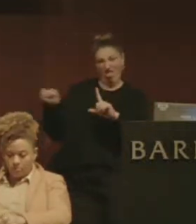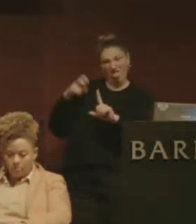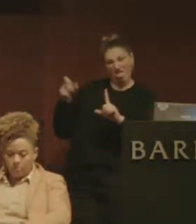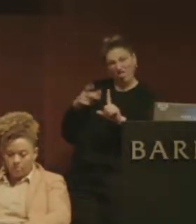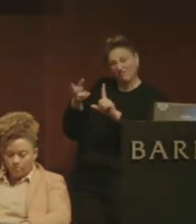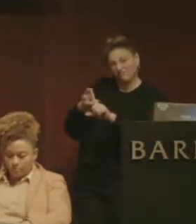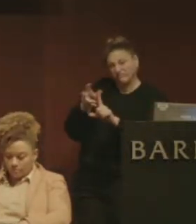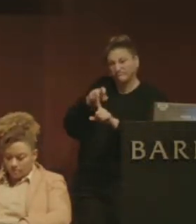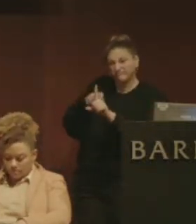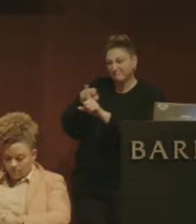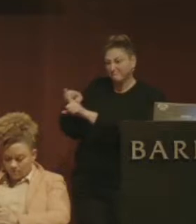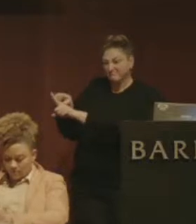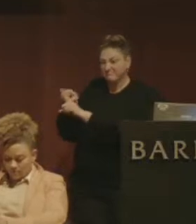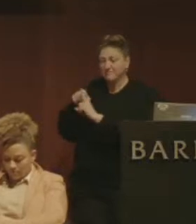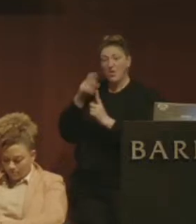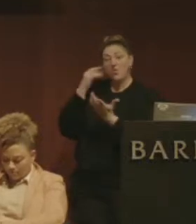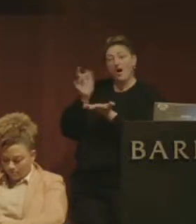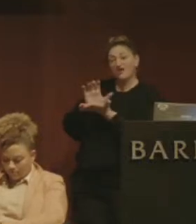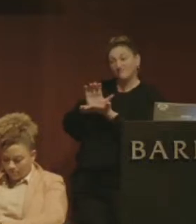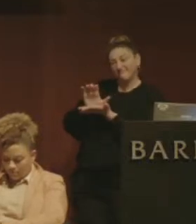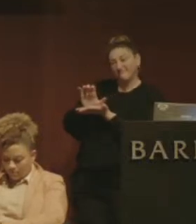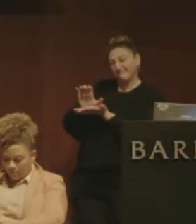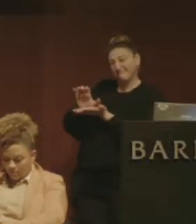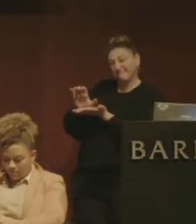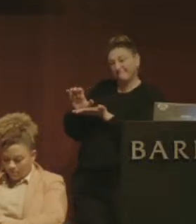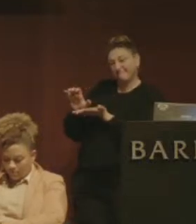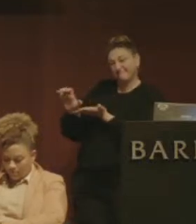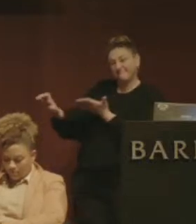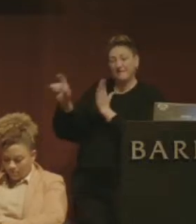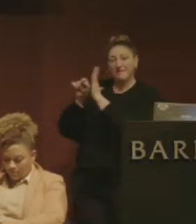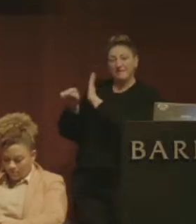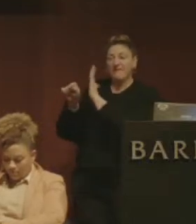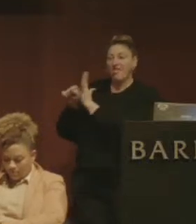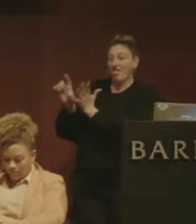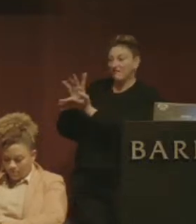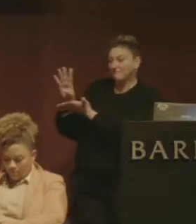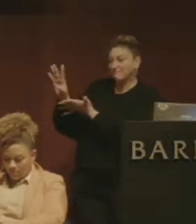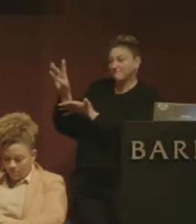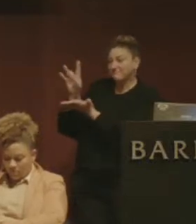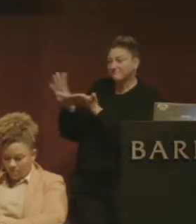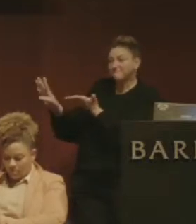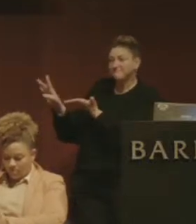of displacement as a result of assassinations, forced banishments,